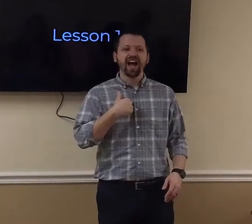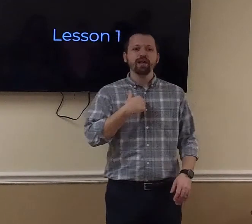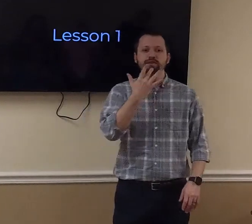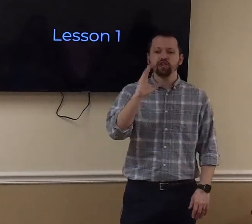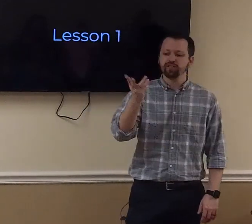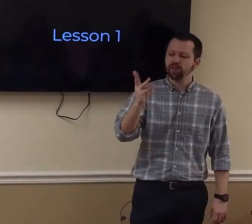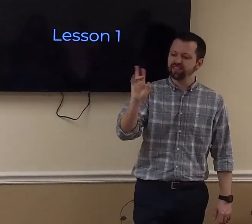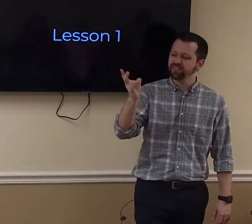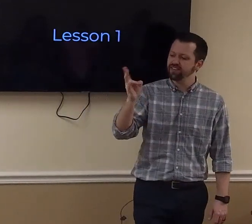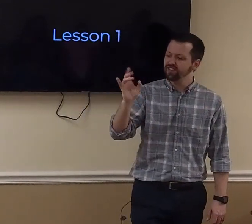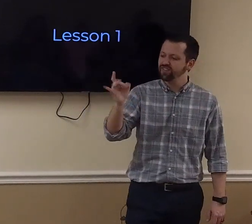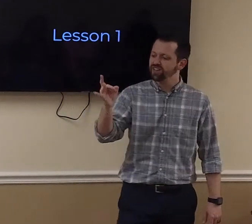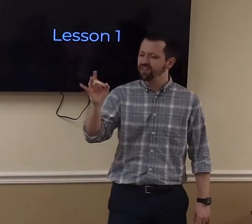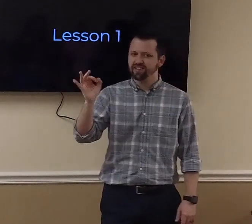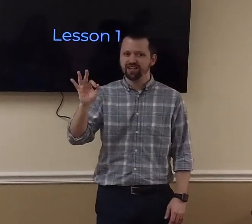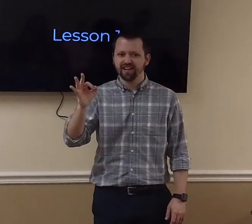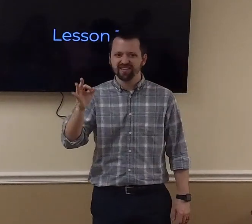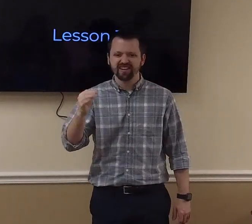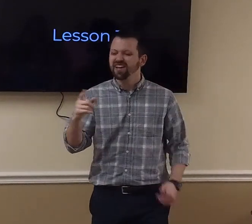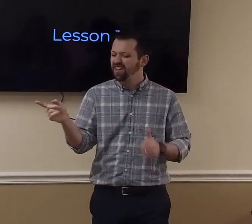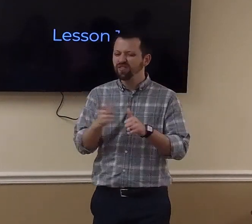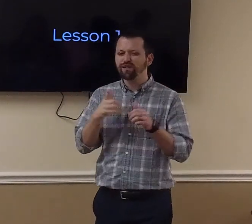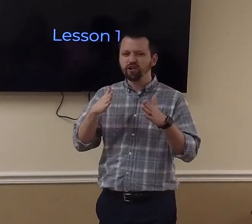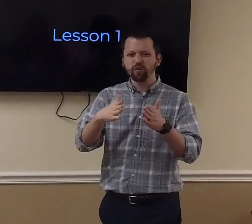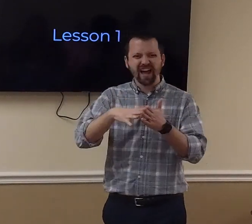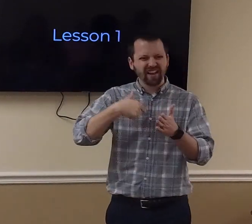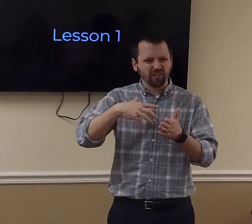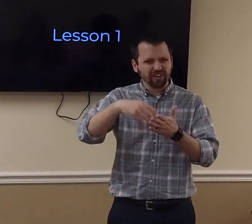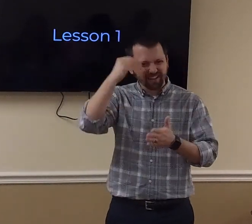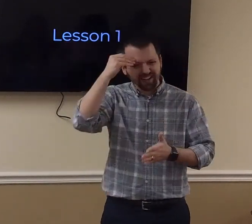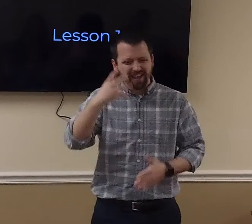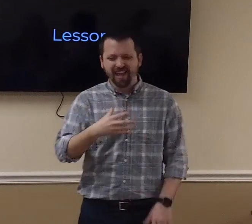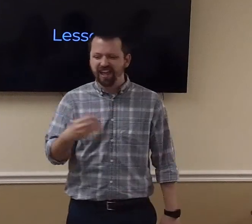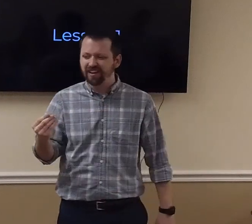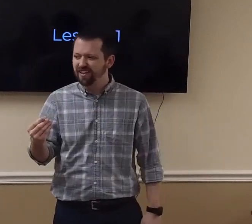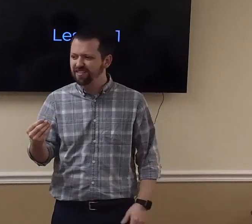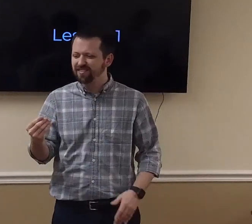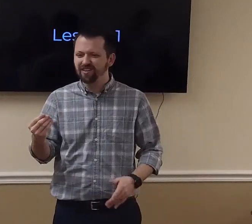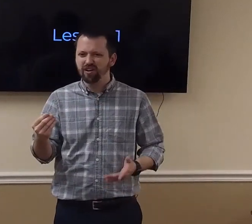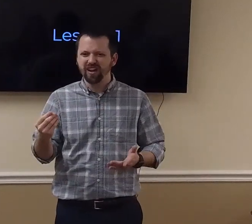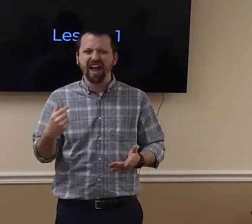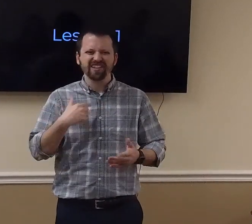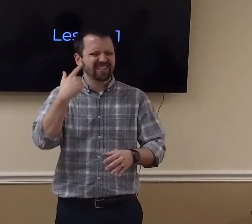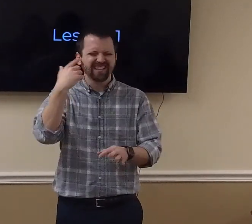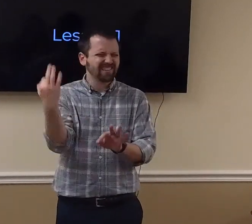I prefer this way, 16, 17. Much easier. 18, 19. I like that. That was the first way Yeah. I learned it, Yeah, and that's, you know, I just think it's